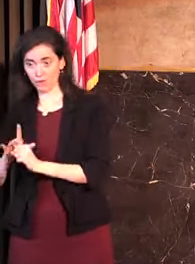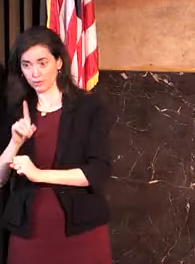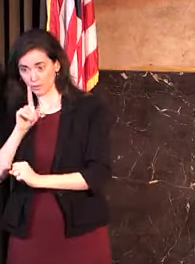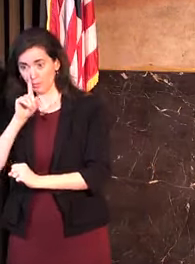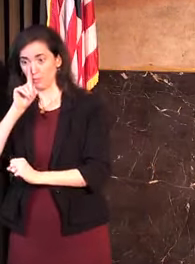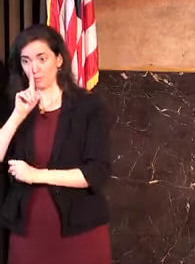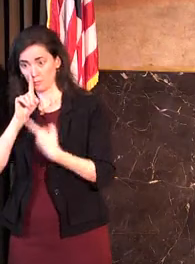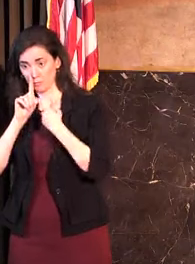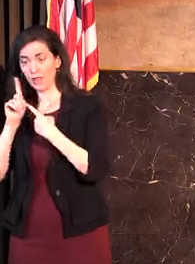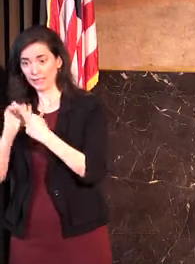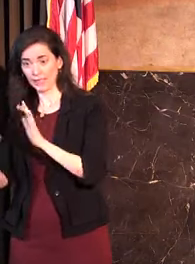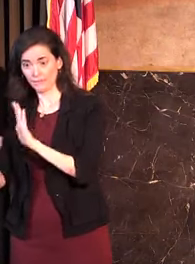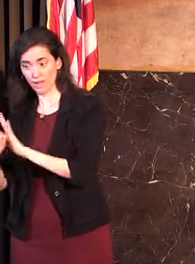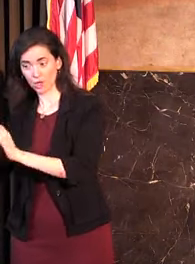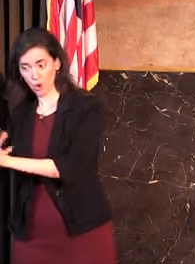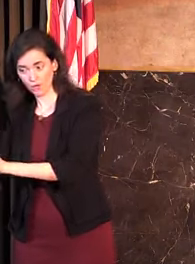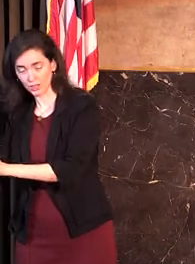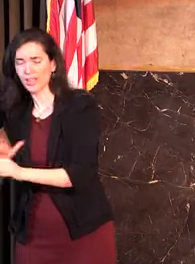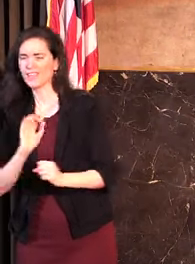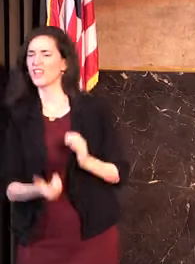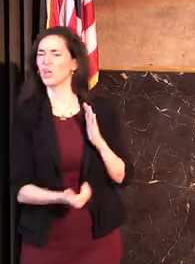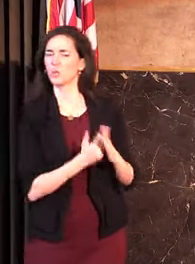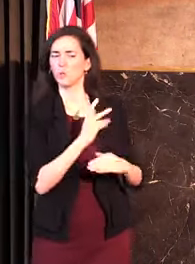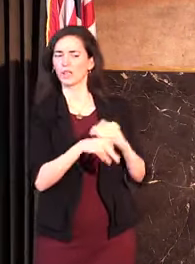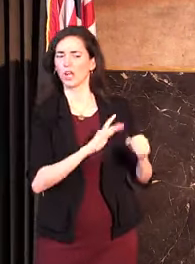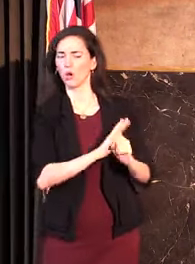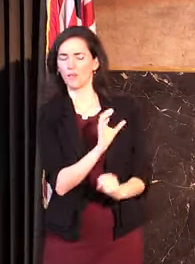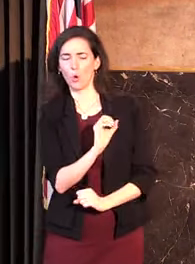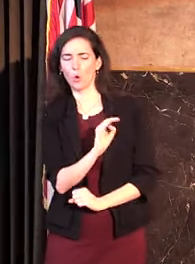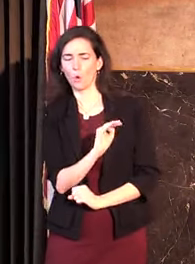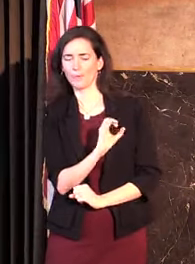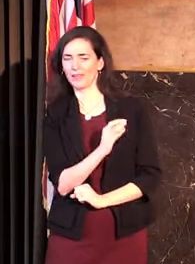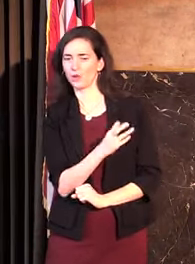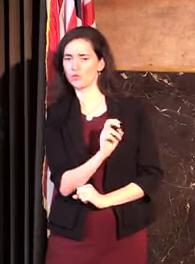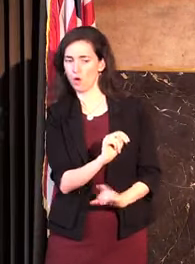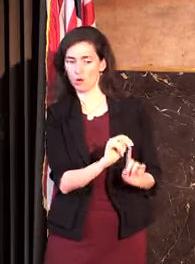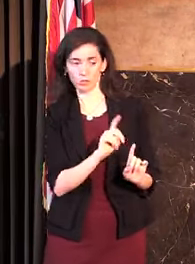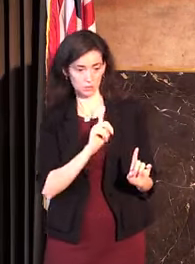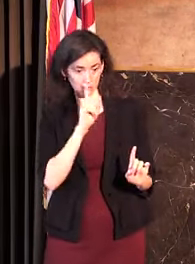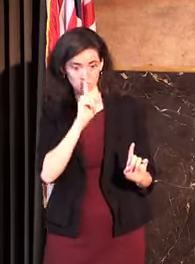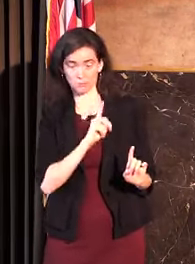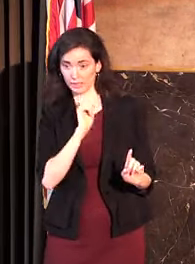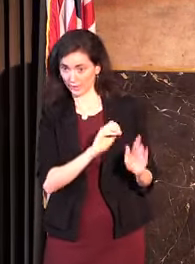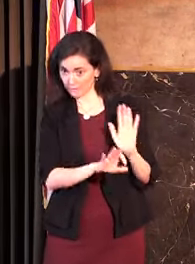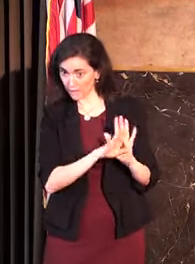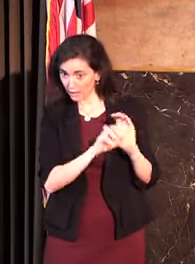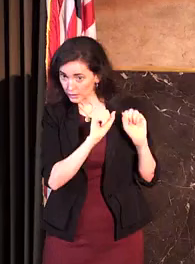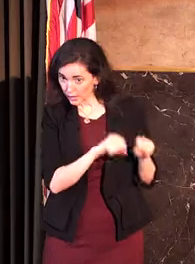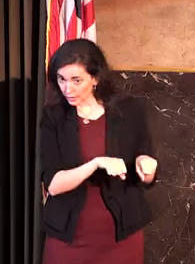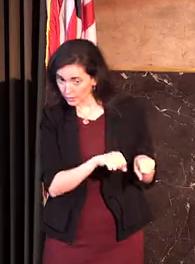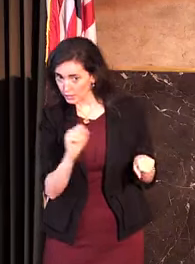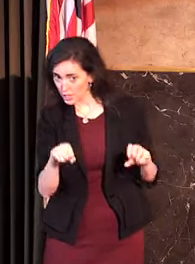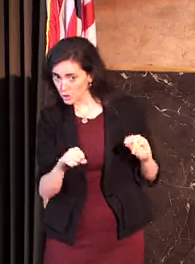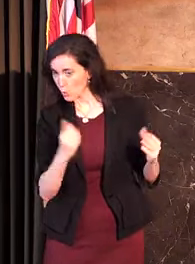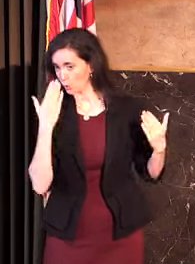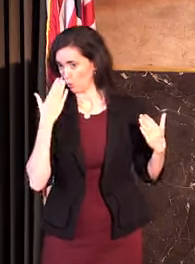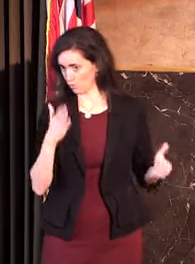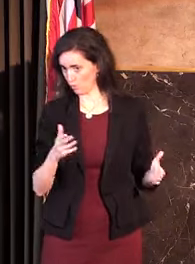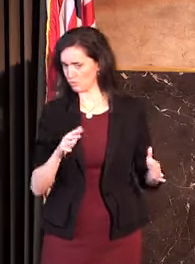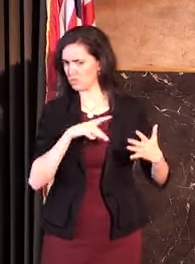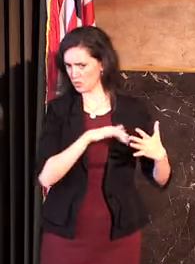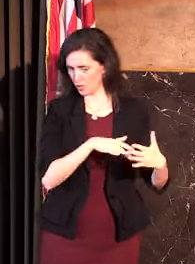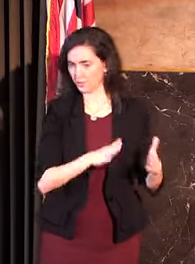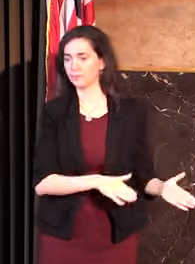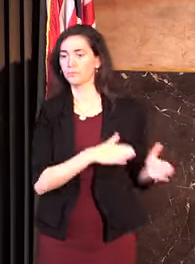this variant as they have with previous ones? Is this variant more transmissible? And if so, to what